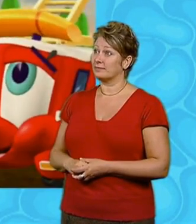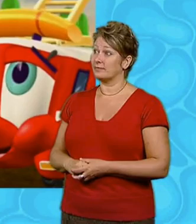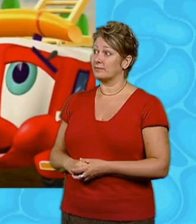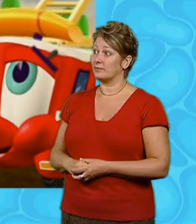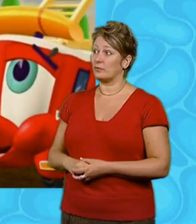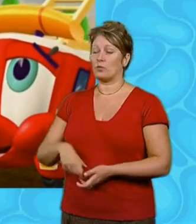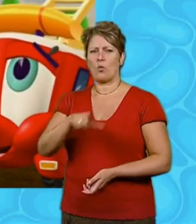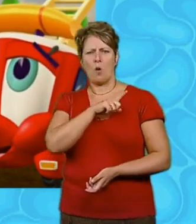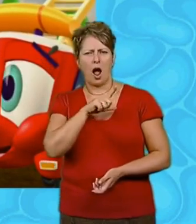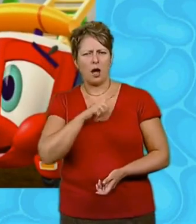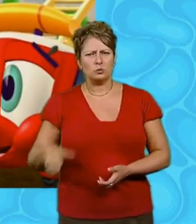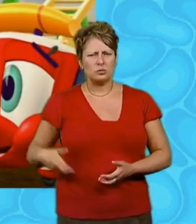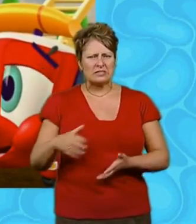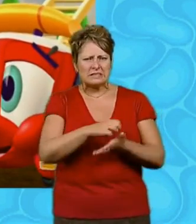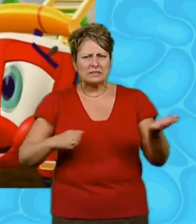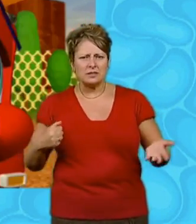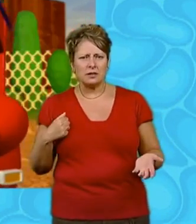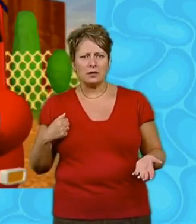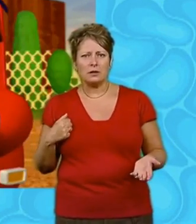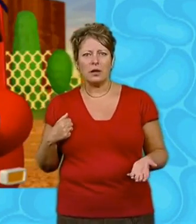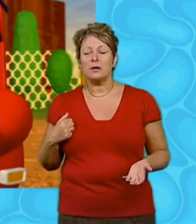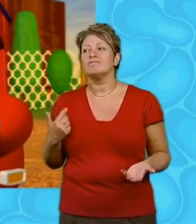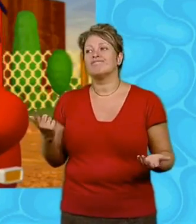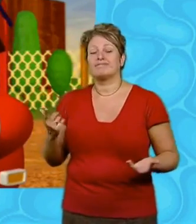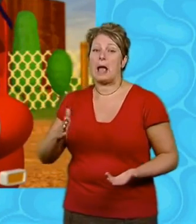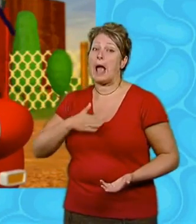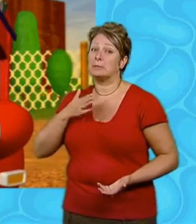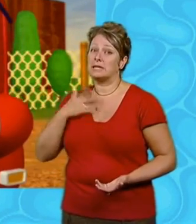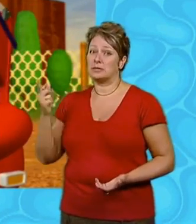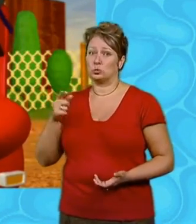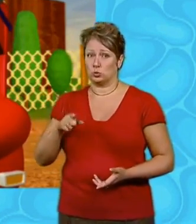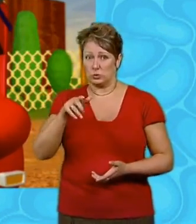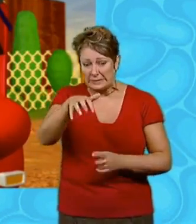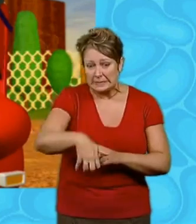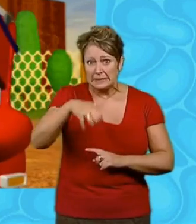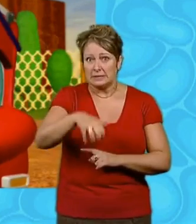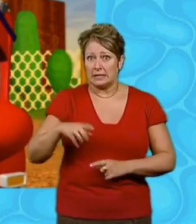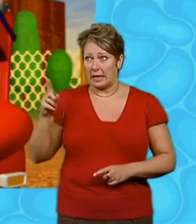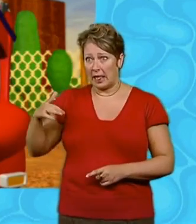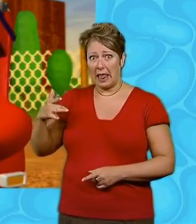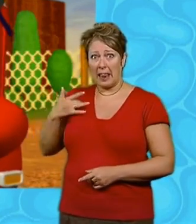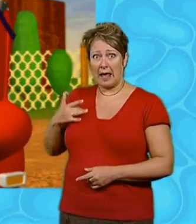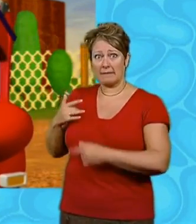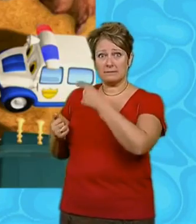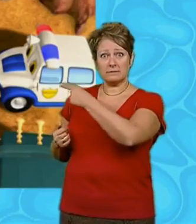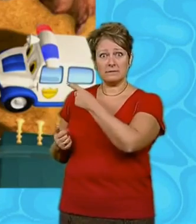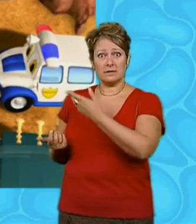But why would a squirrel want to steal from us? Perhaps he was upset. Because DJ and you are digging a pool right